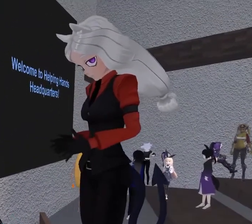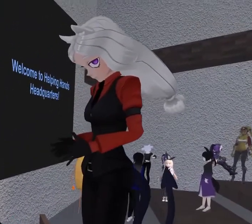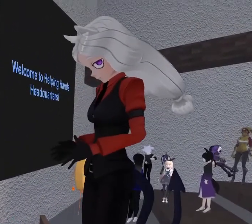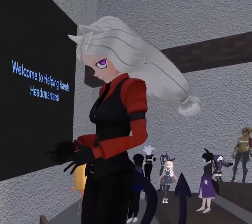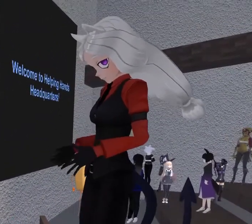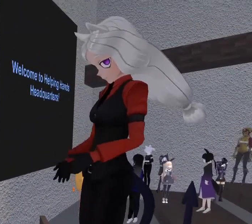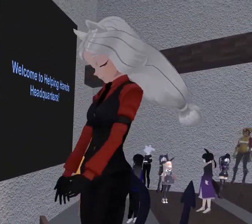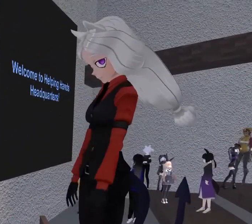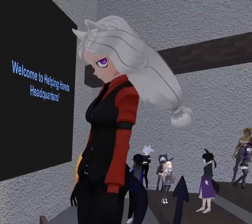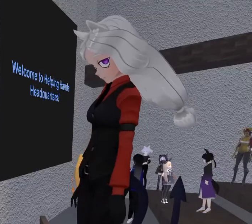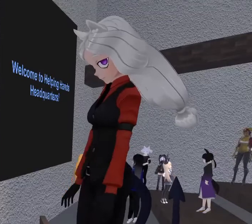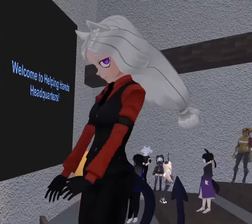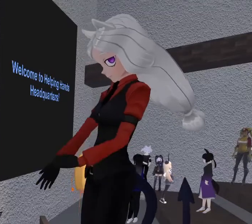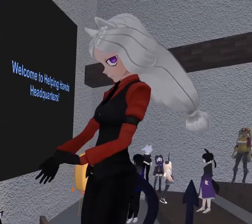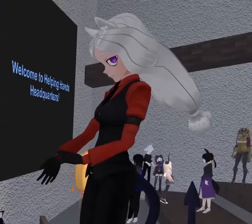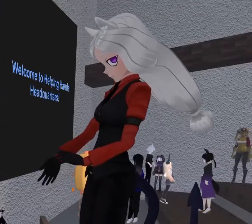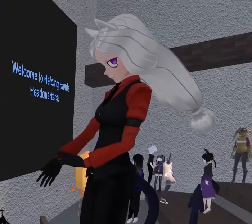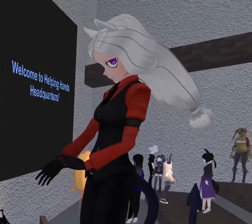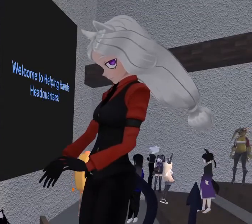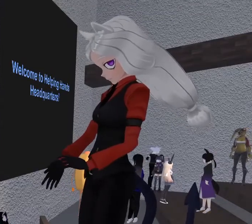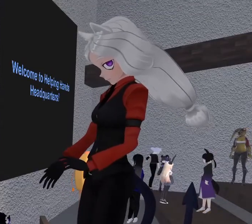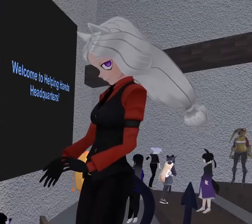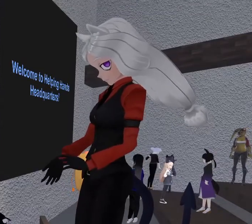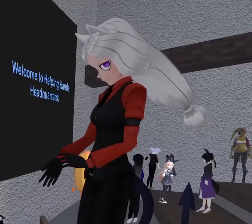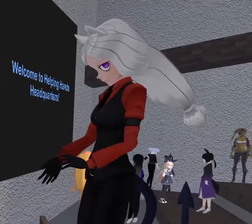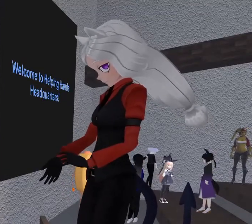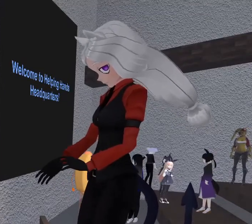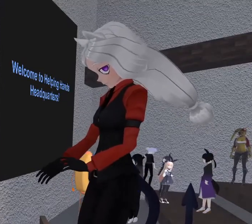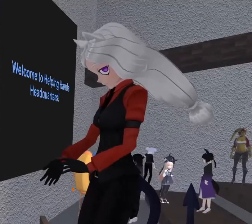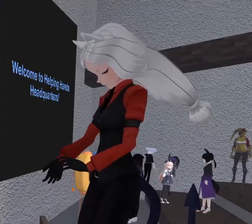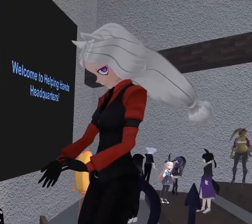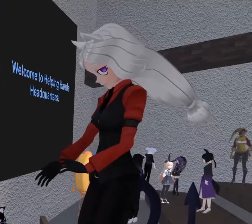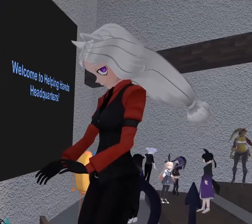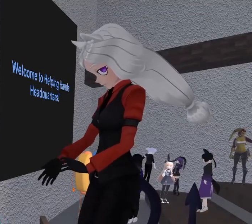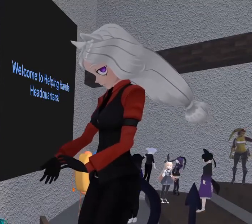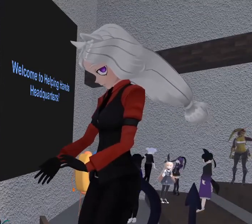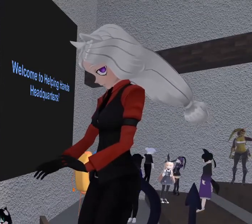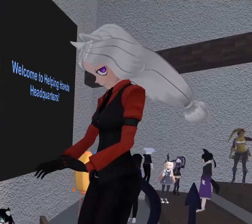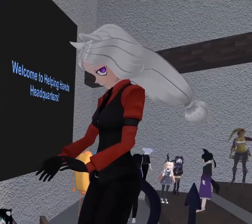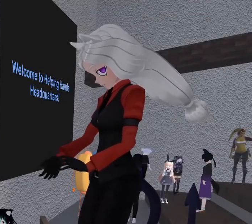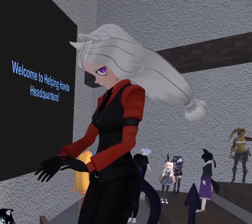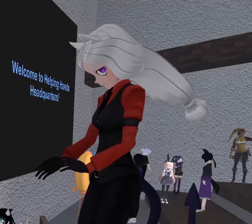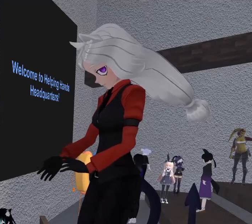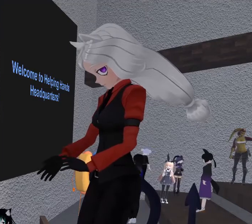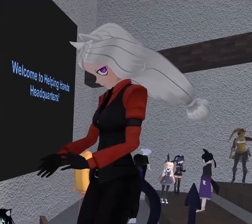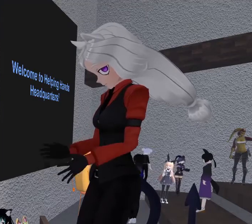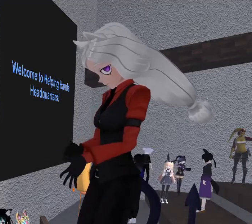establishes very clearly to everybody else it's a birthday party and they're not here yet. Okay, cool. Everything is Got it. blends together for the noise, and I don't know sign language. Yeah. Well yet.